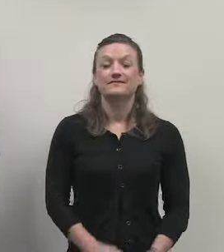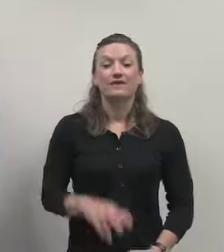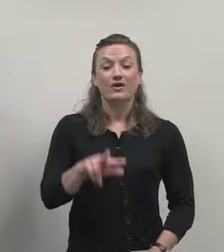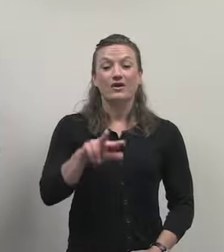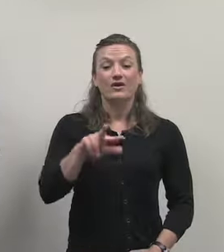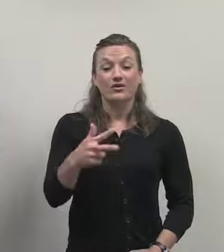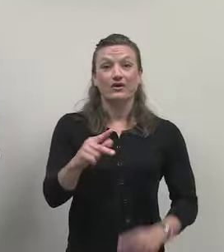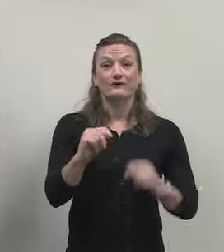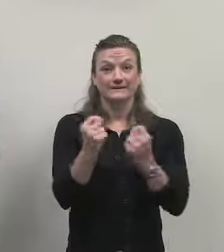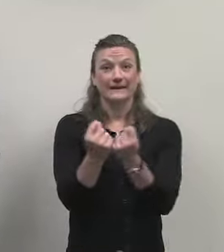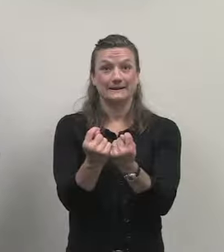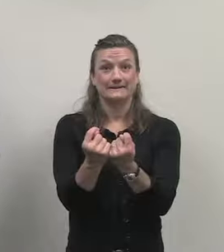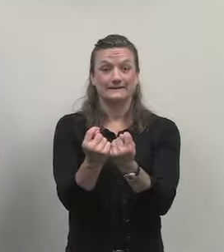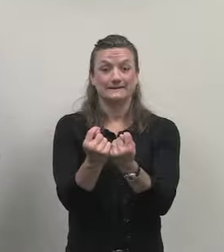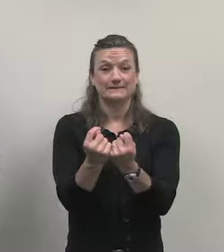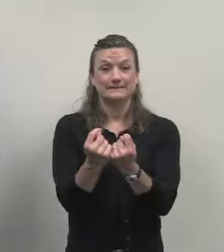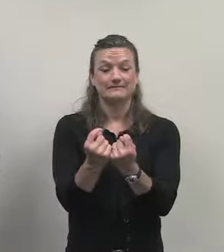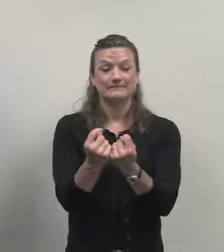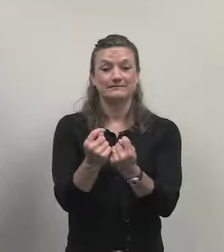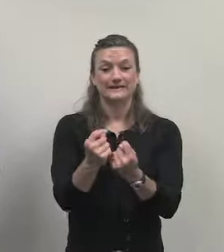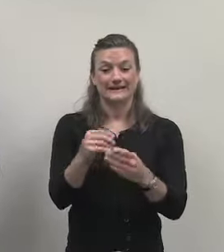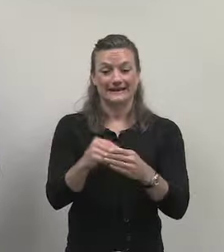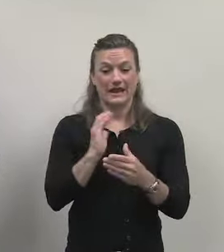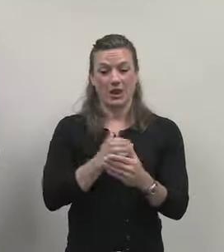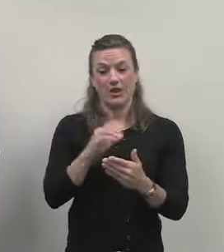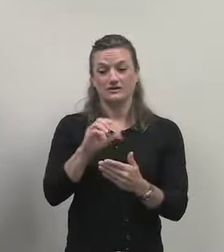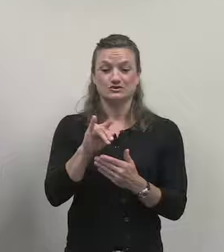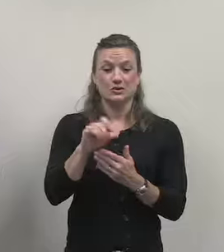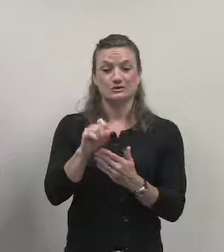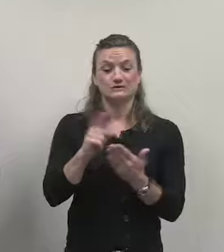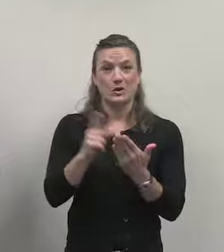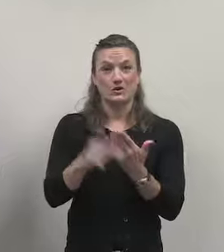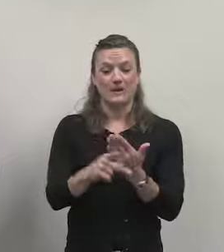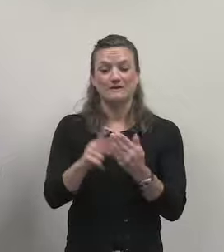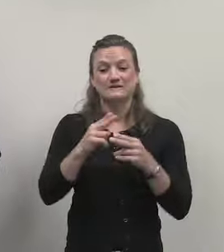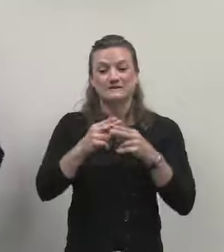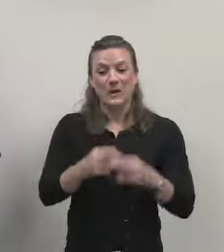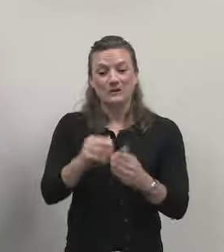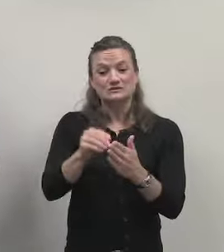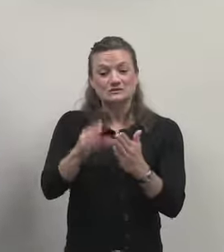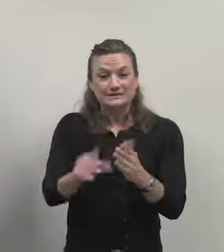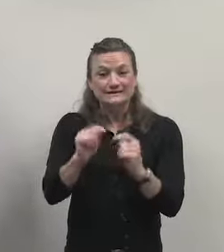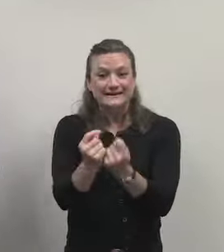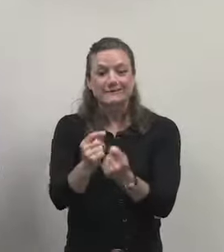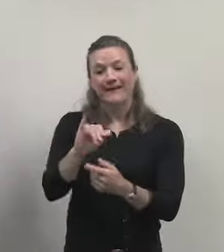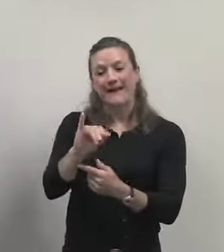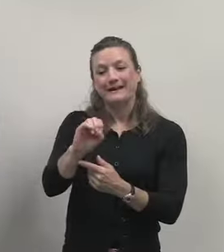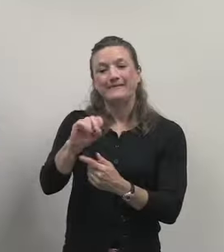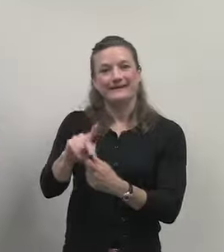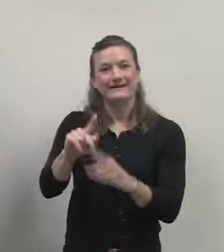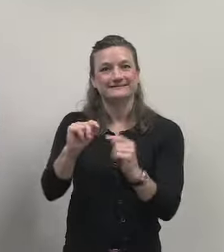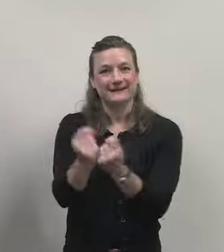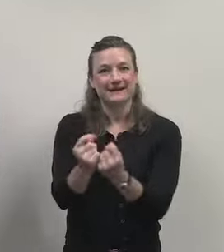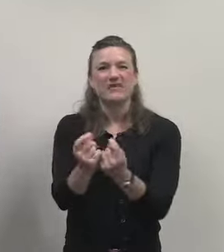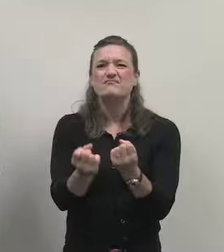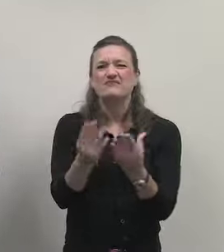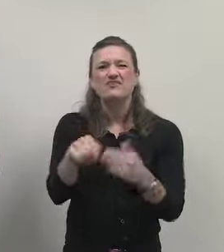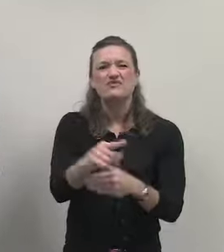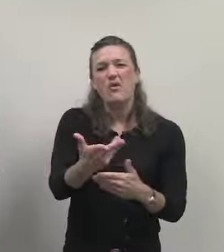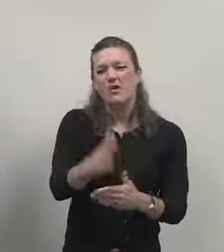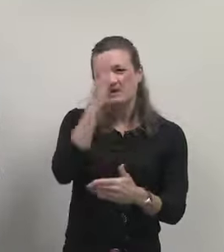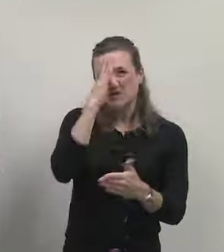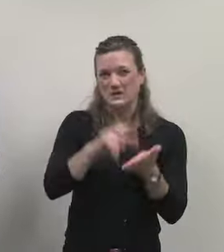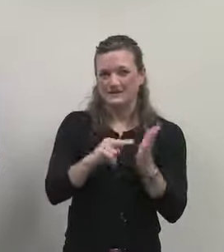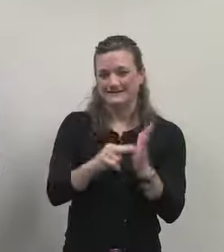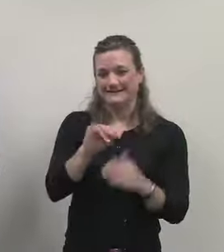The third team in circles is the school level team or the IEP team. And since many people know what an IEP